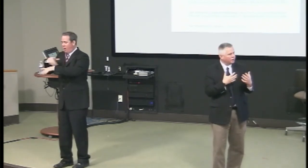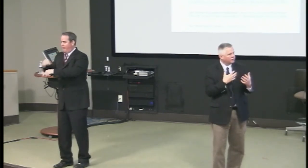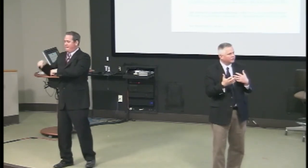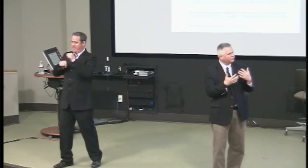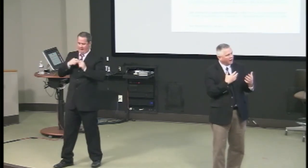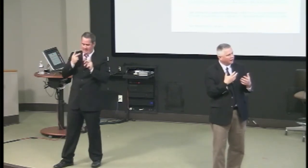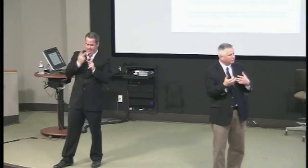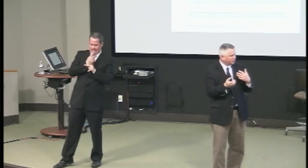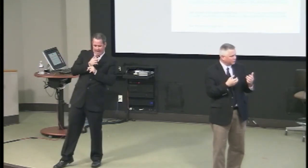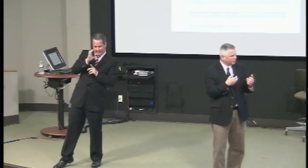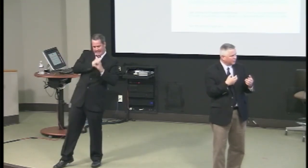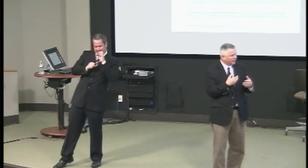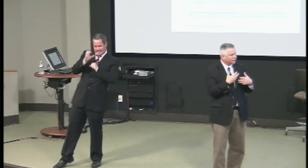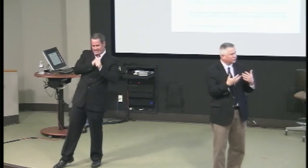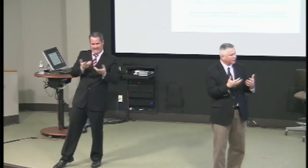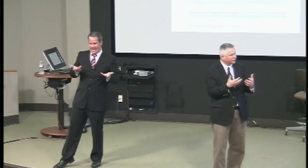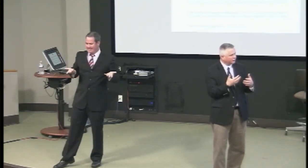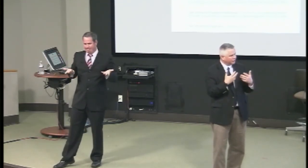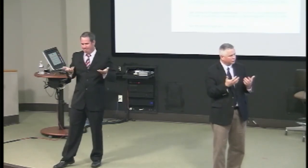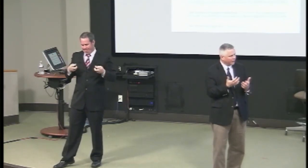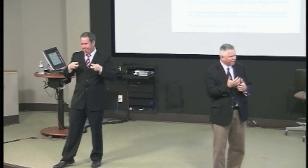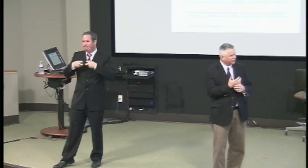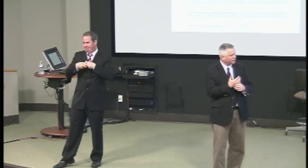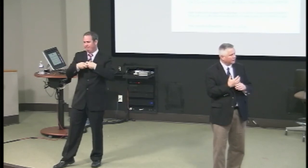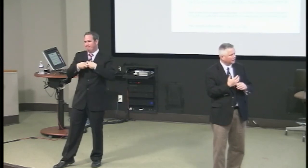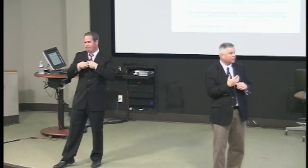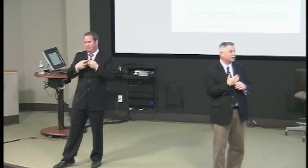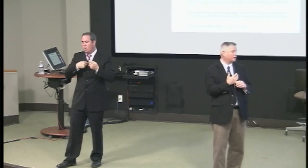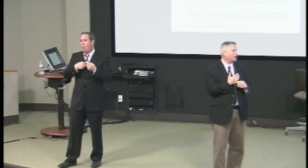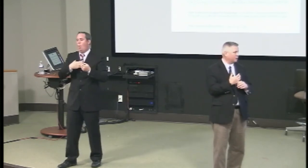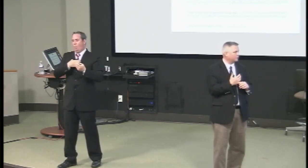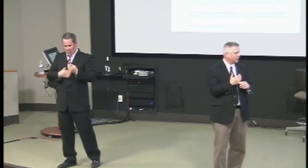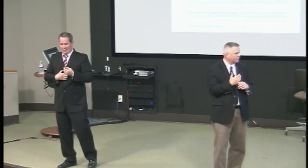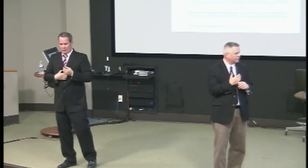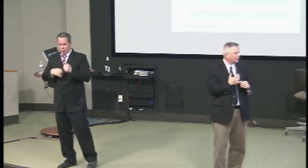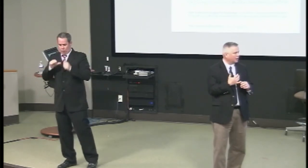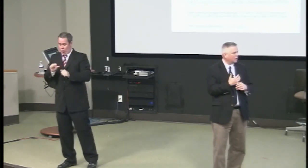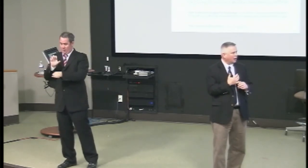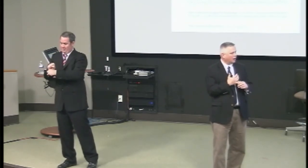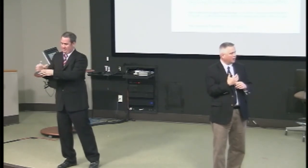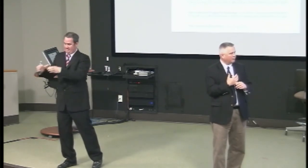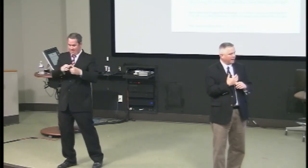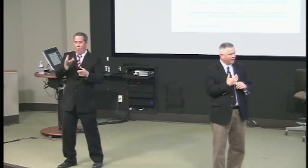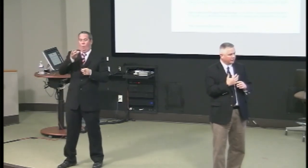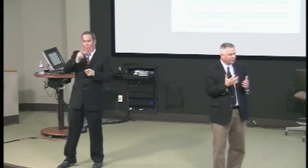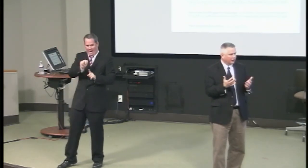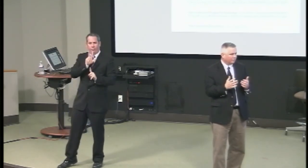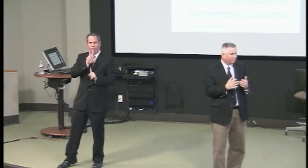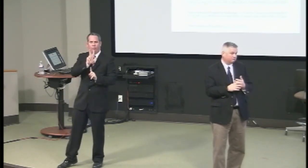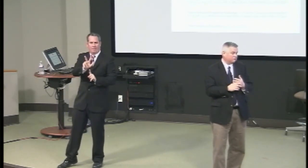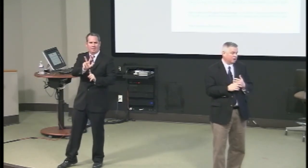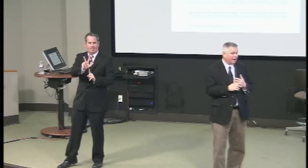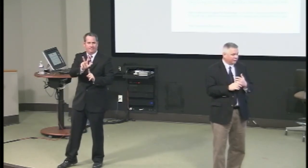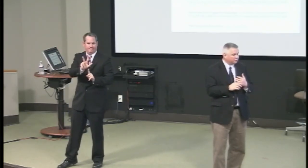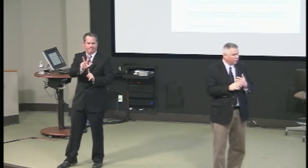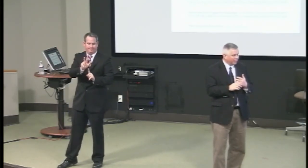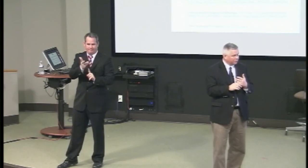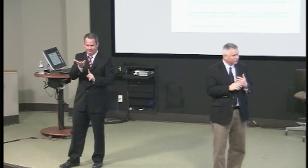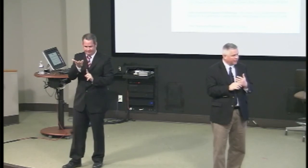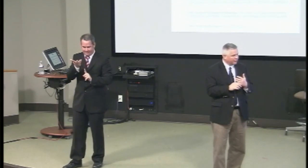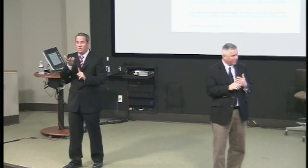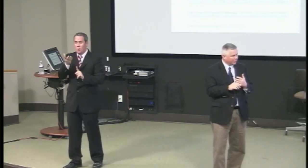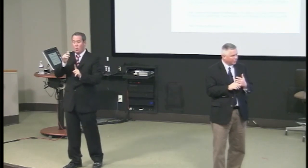is, how does environment and congenital interact in complex ways? At